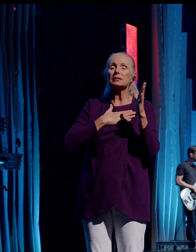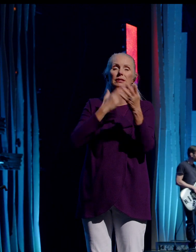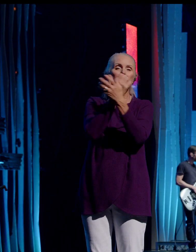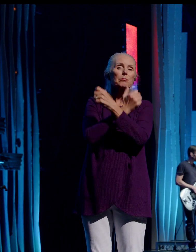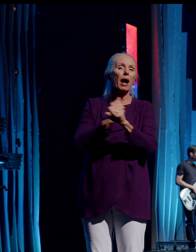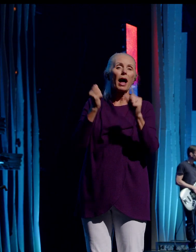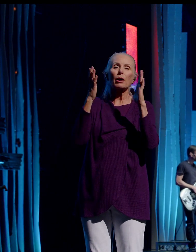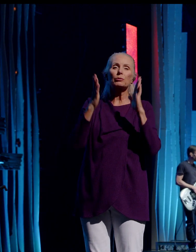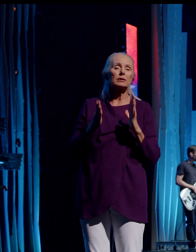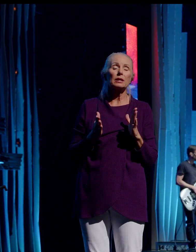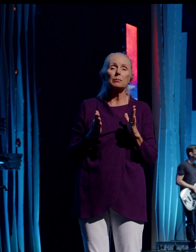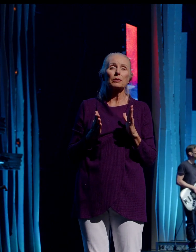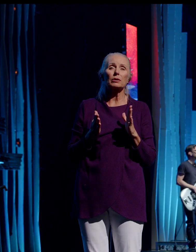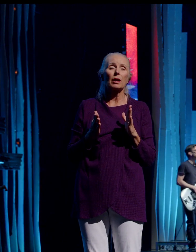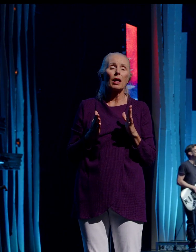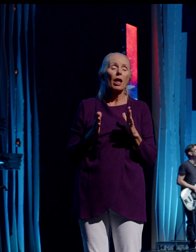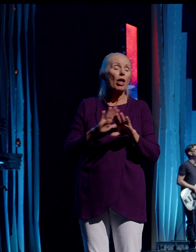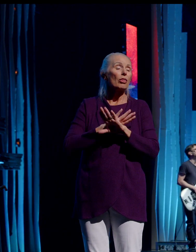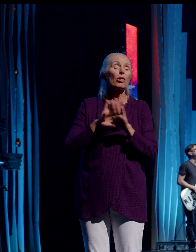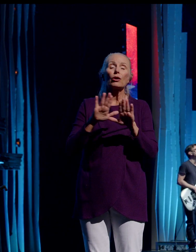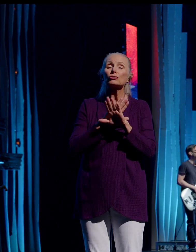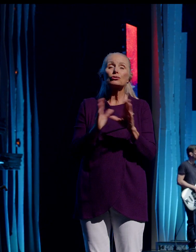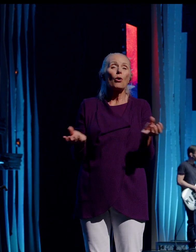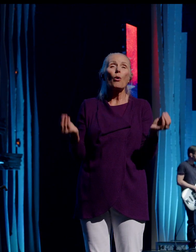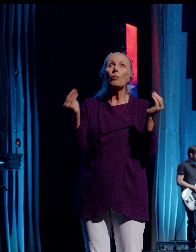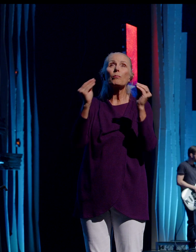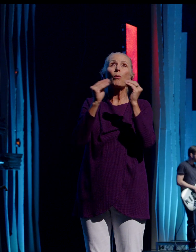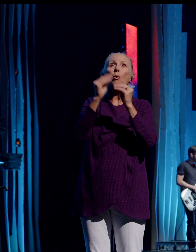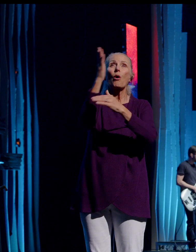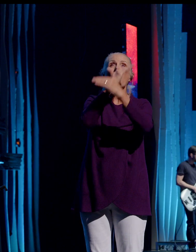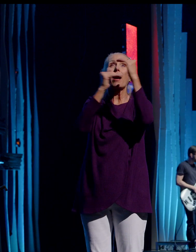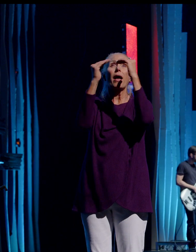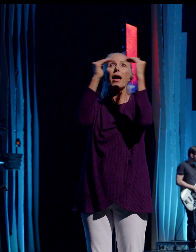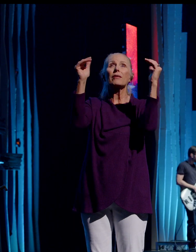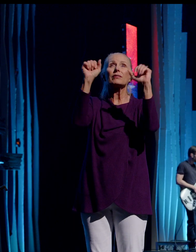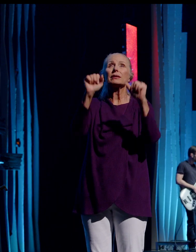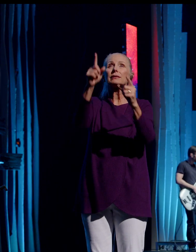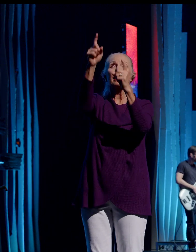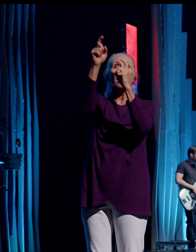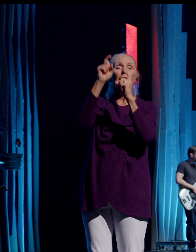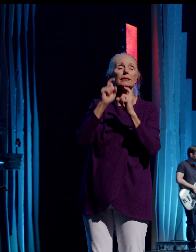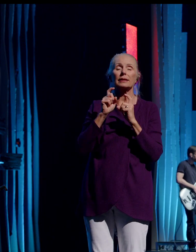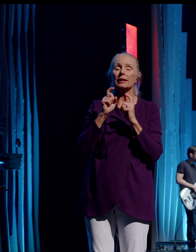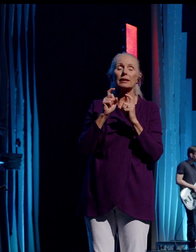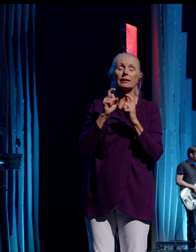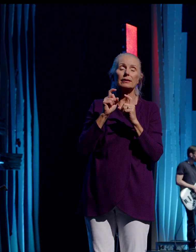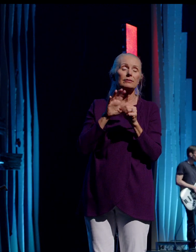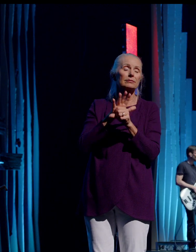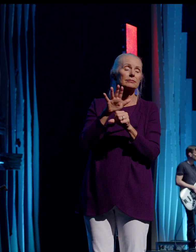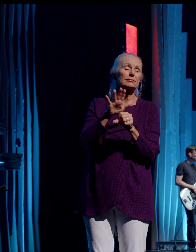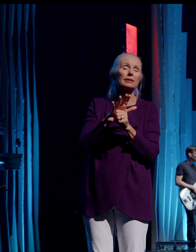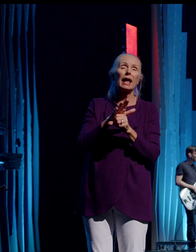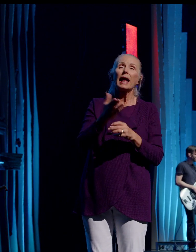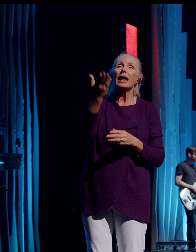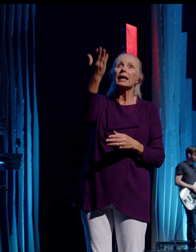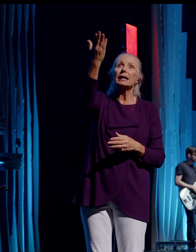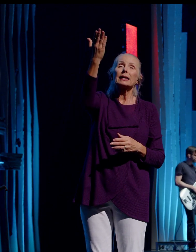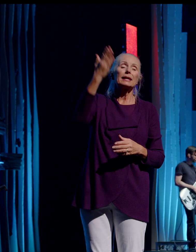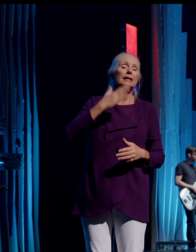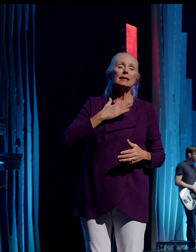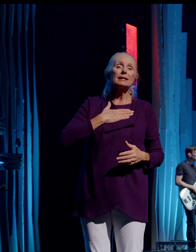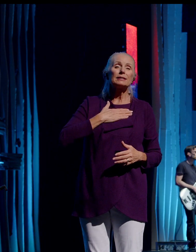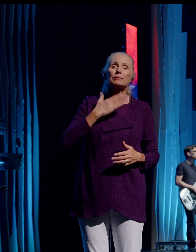no more for heaven now to give. He is my